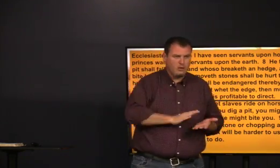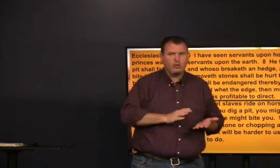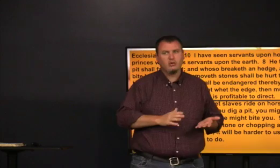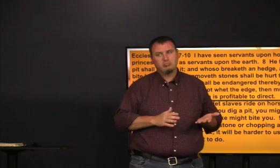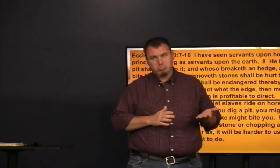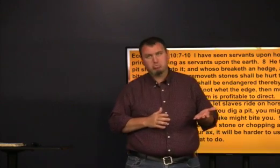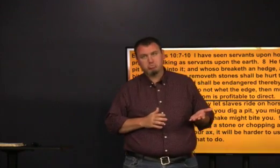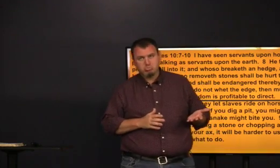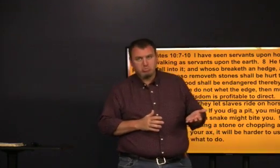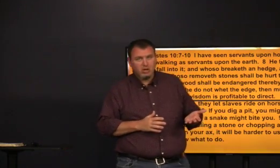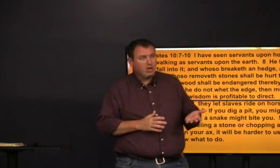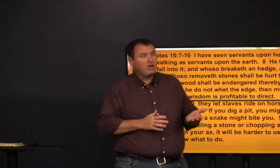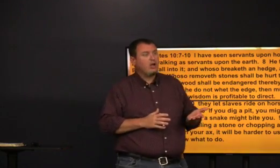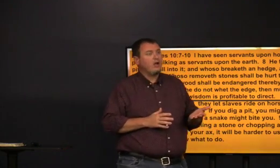lower.